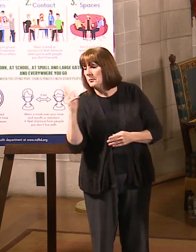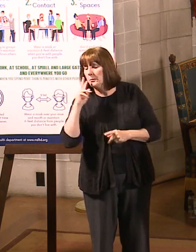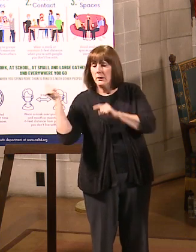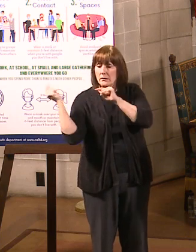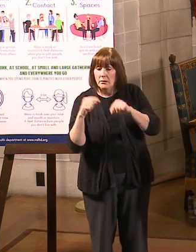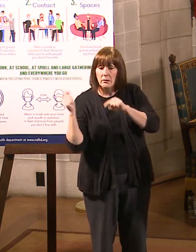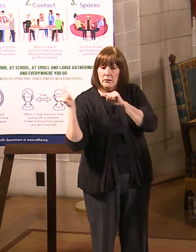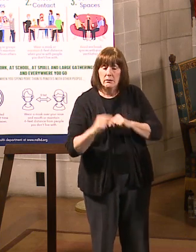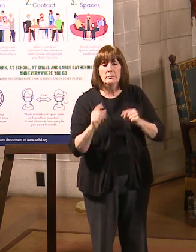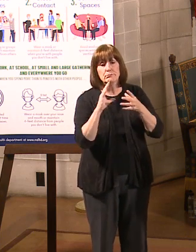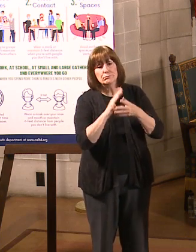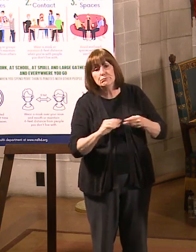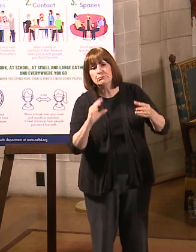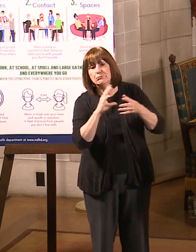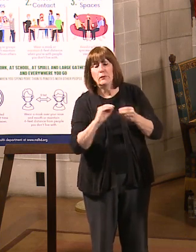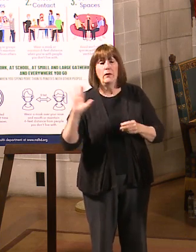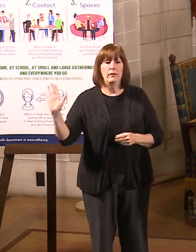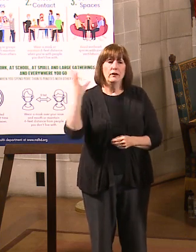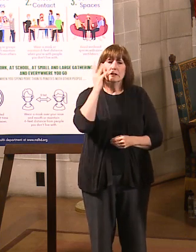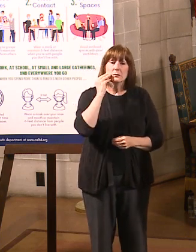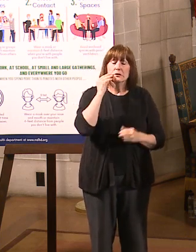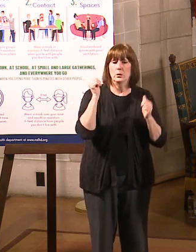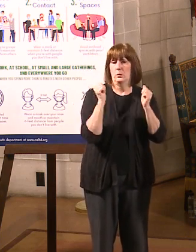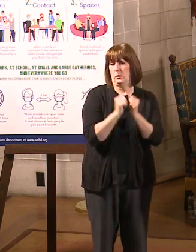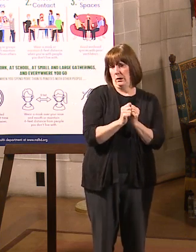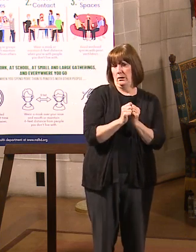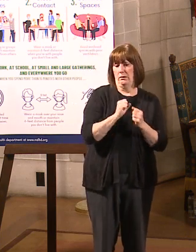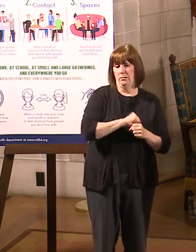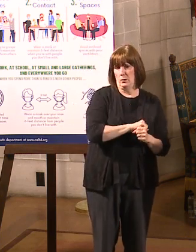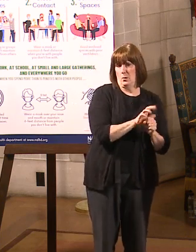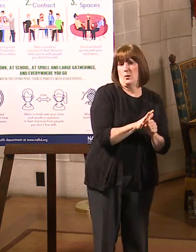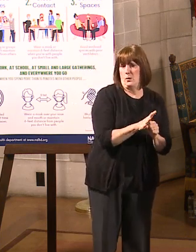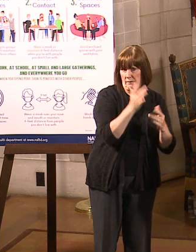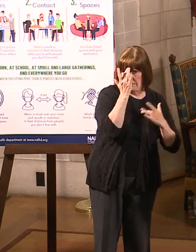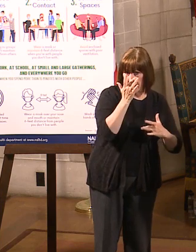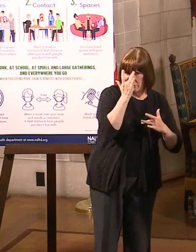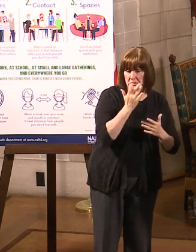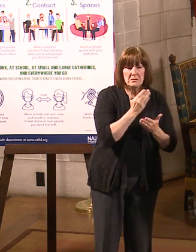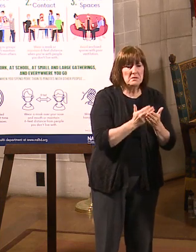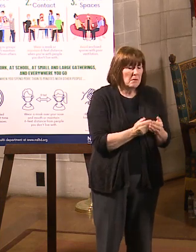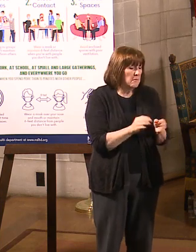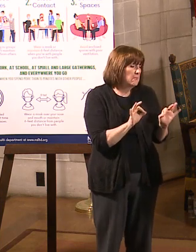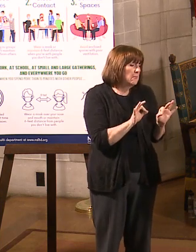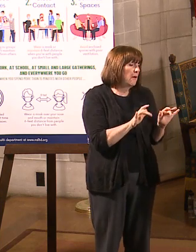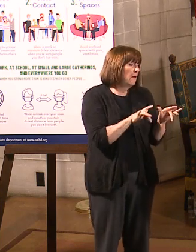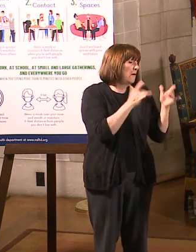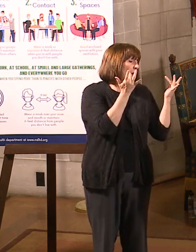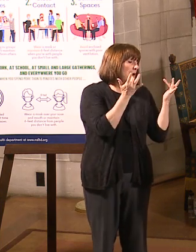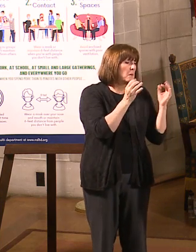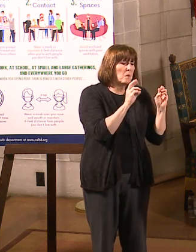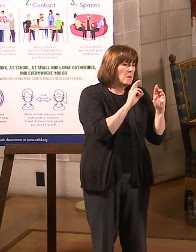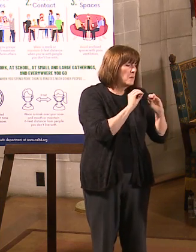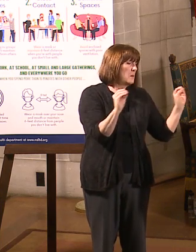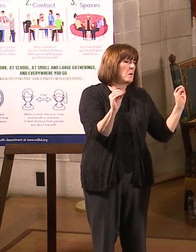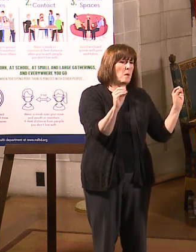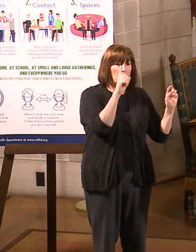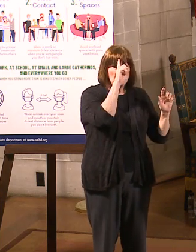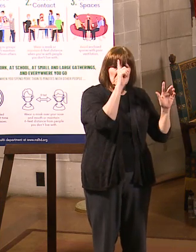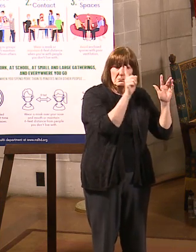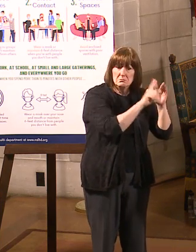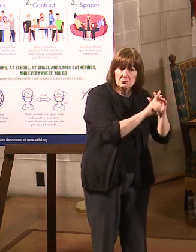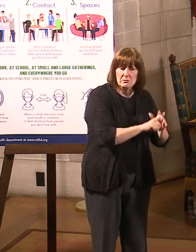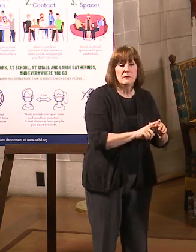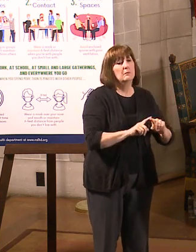experience with coronavirus. Many people will have mild symptoms or some no symptoms at all when they get infected with coronavirus. However,